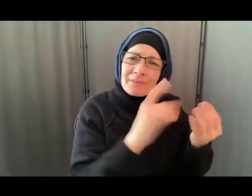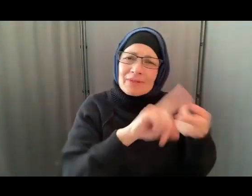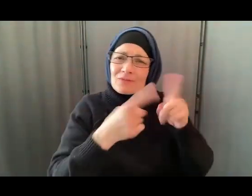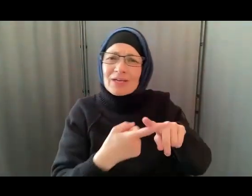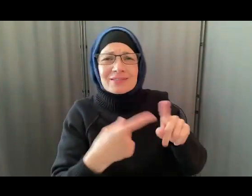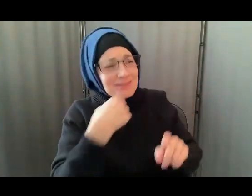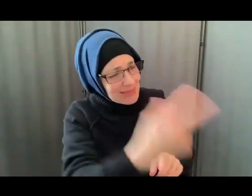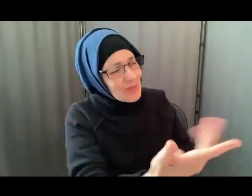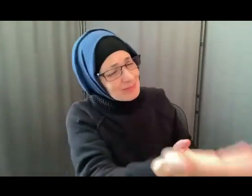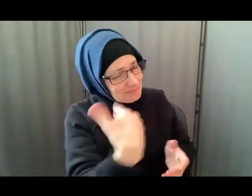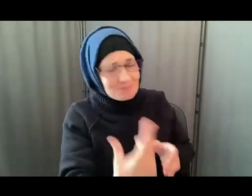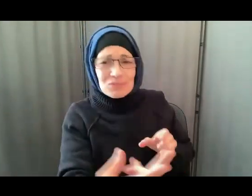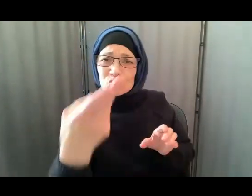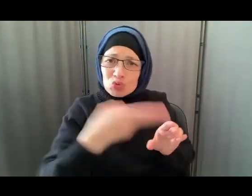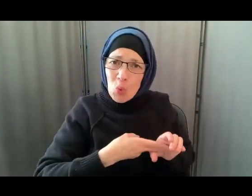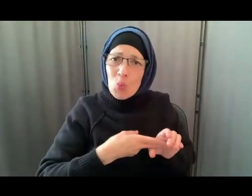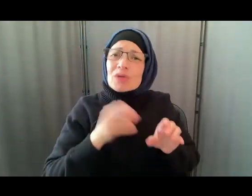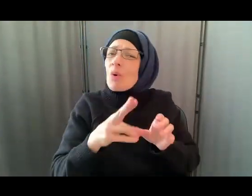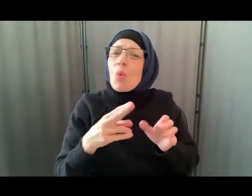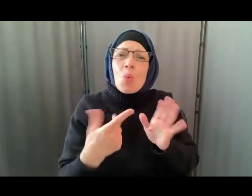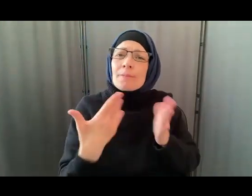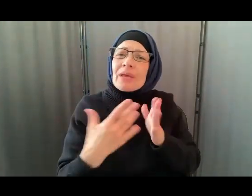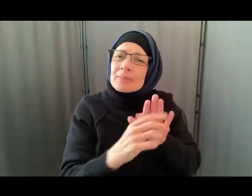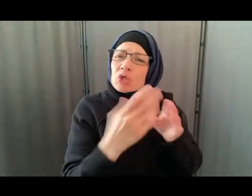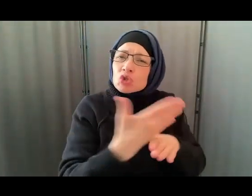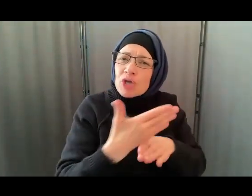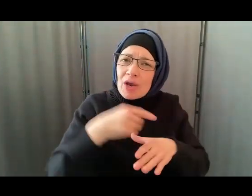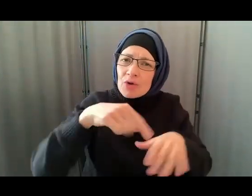least give them the recording.